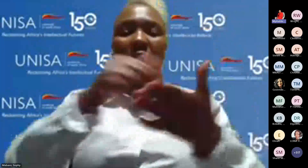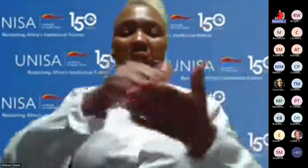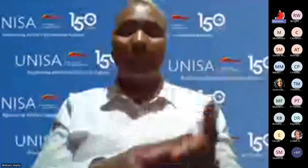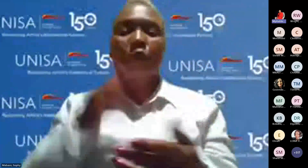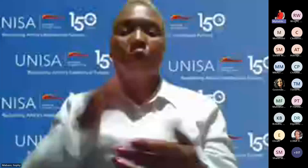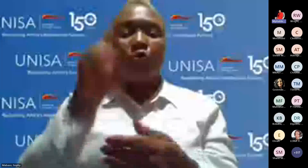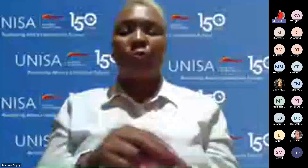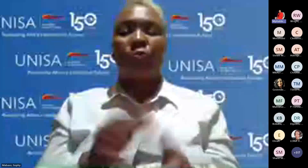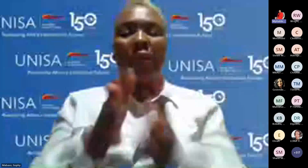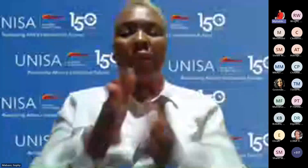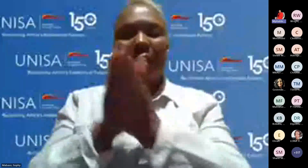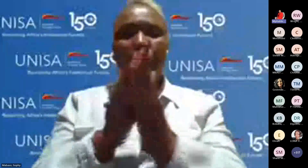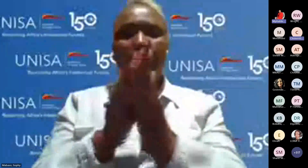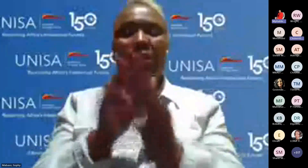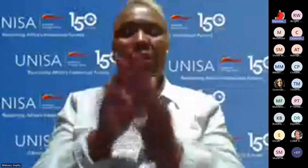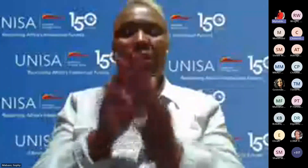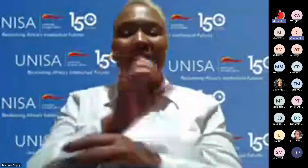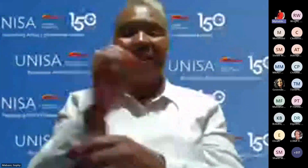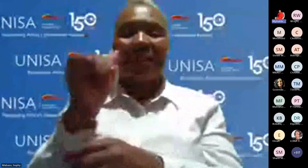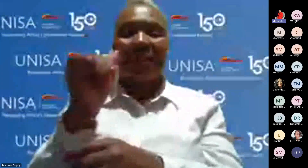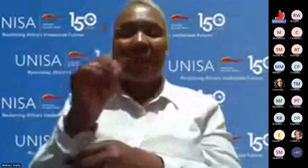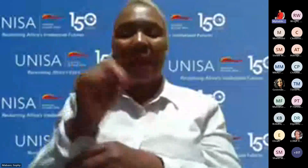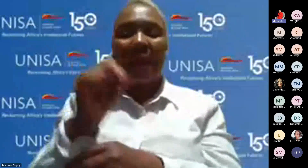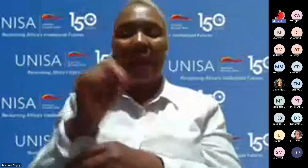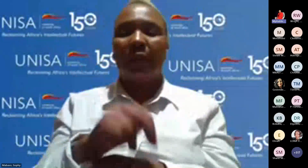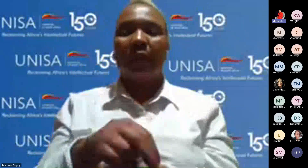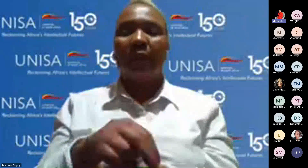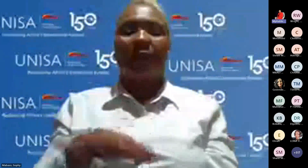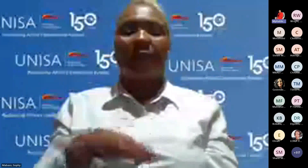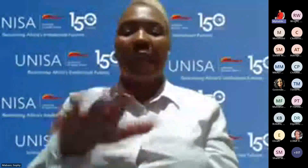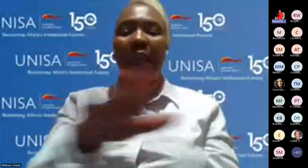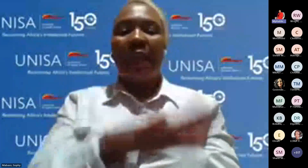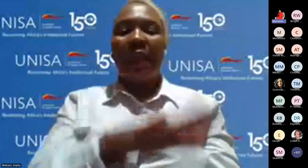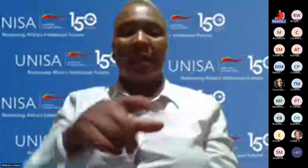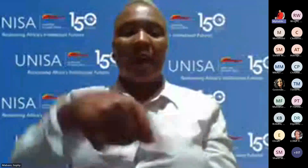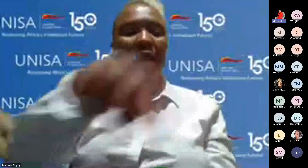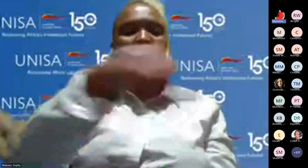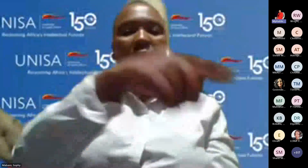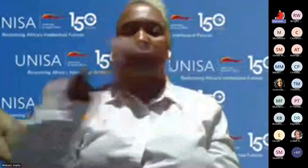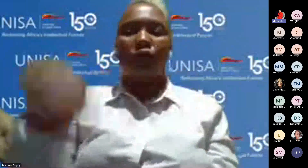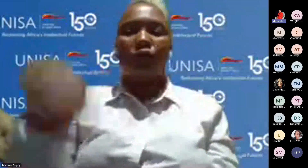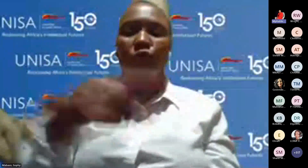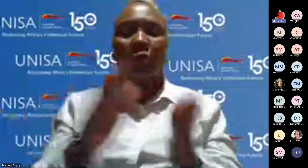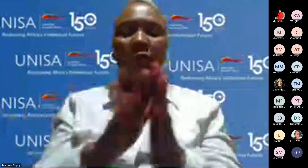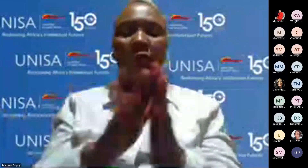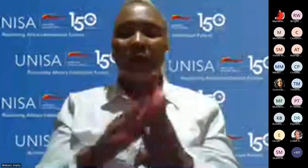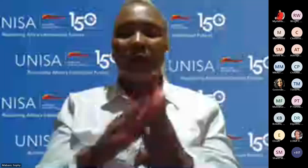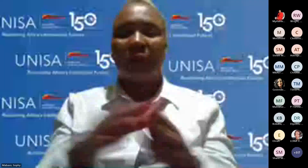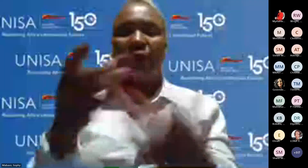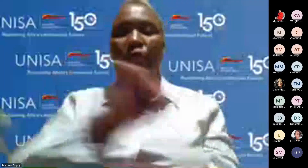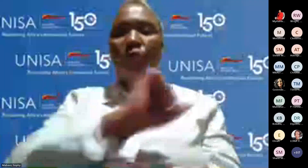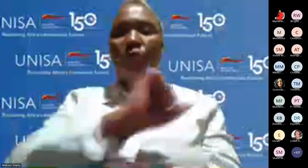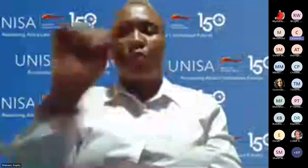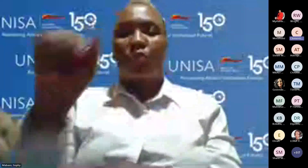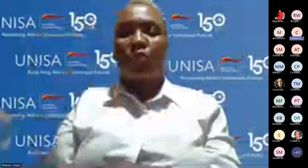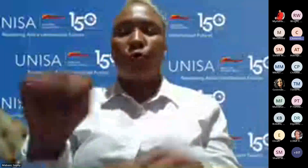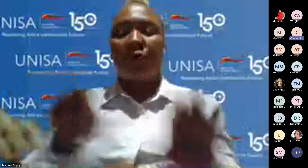to scan the area around your table so that the material you are using can be seen.